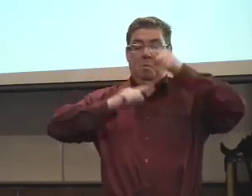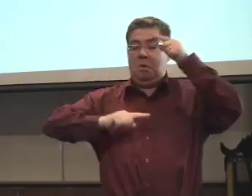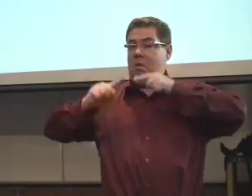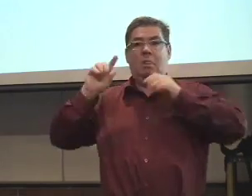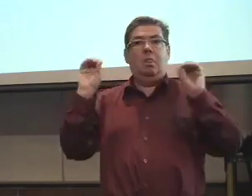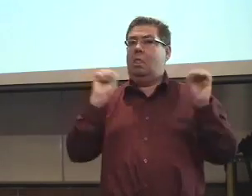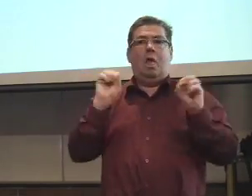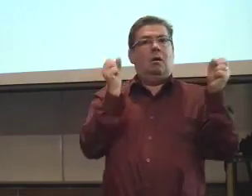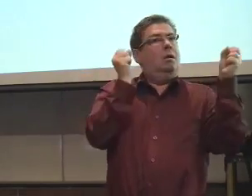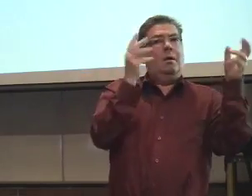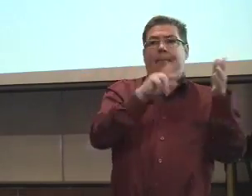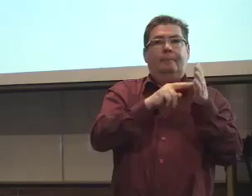dead though.